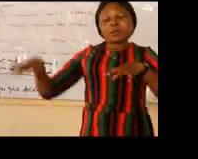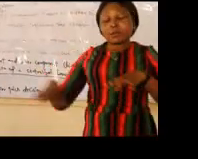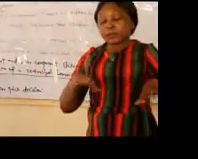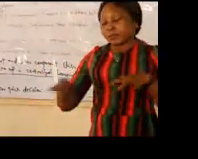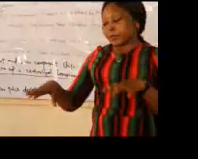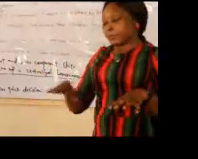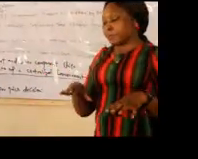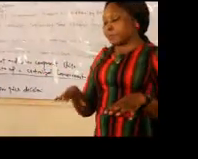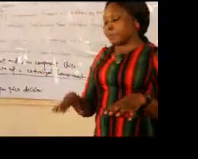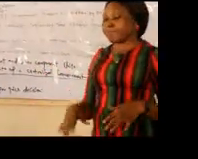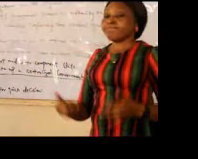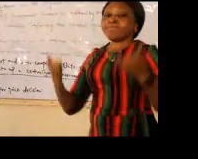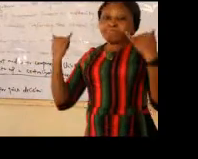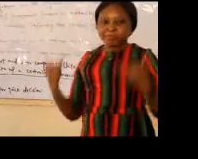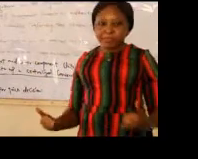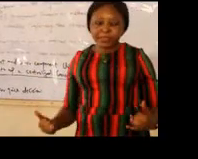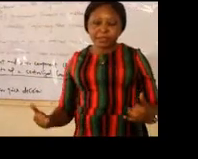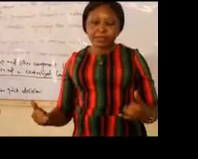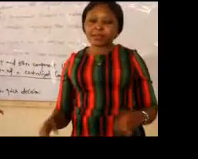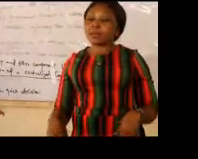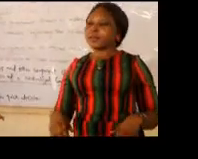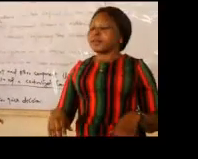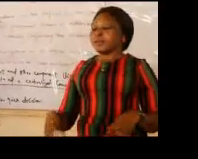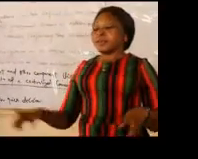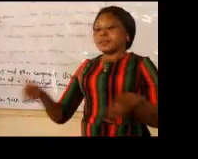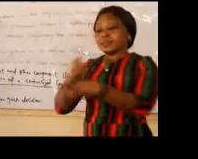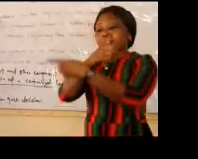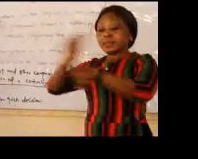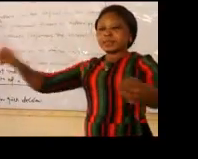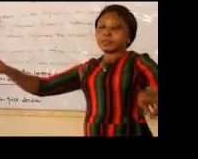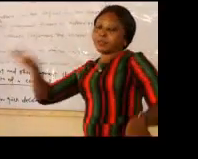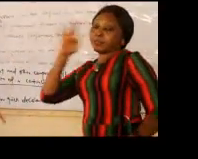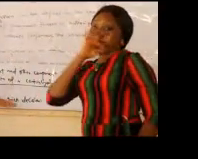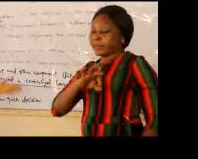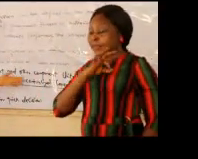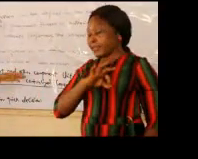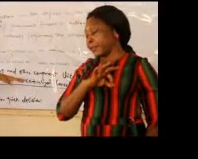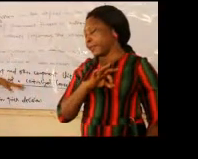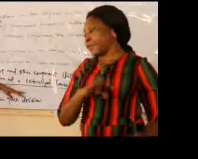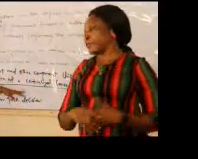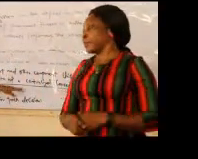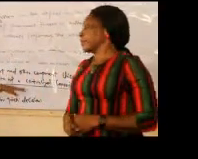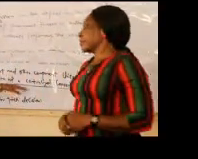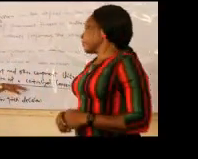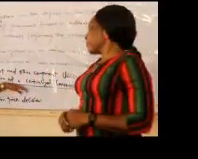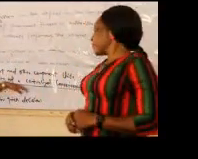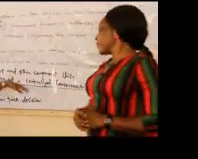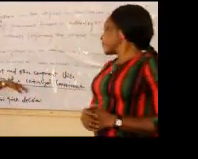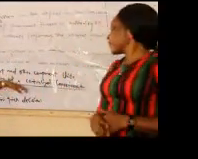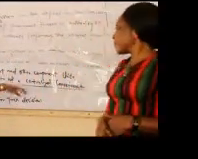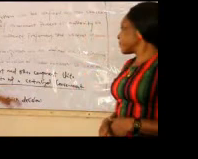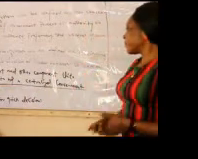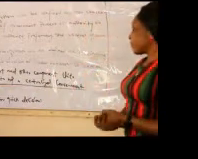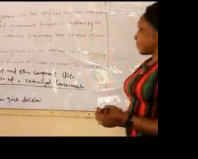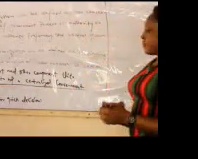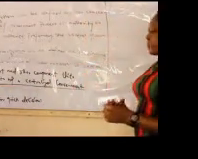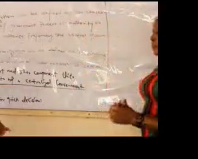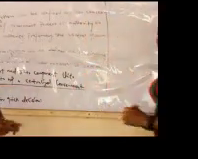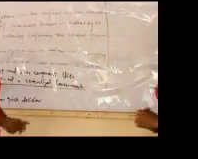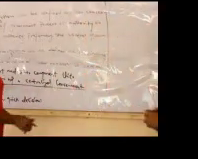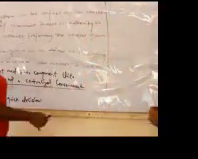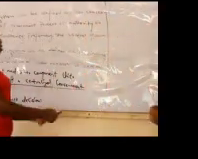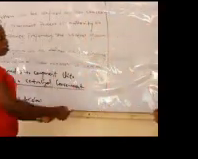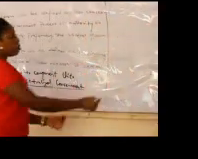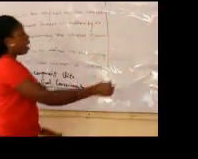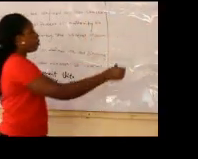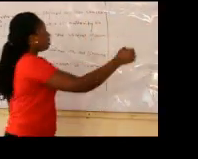see the demerit of a centralized administration. Now anything that has an advantage must surely do what? Have a disadvantage. Now let